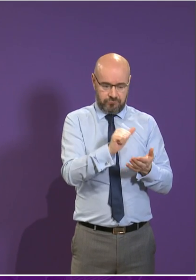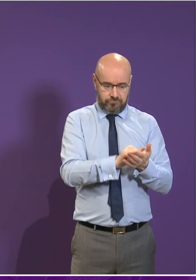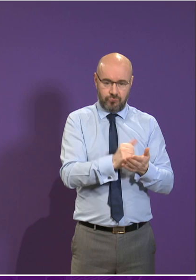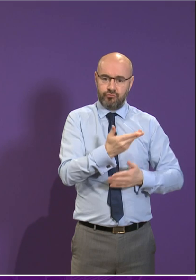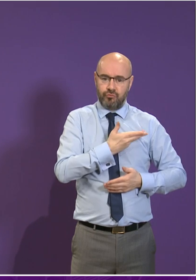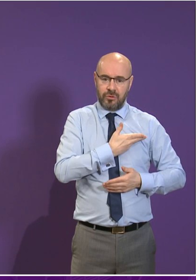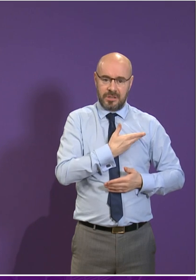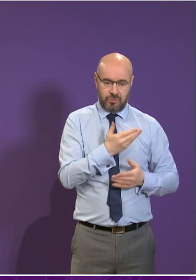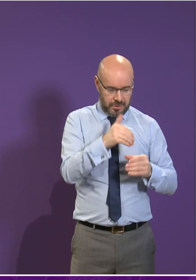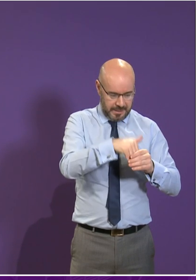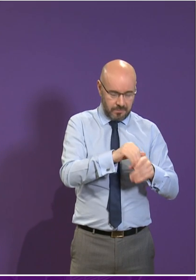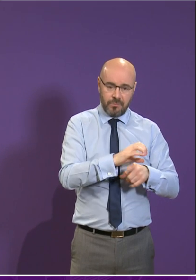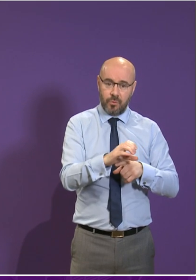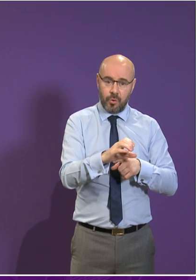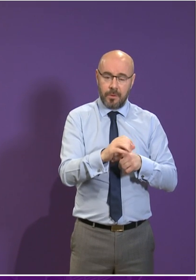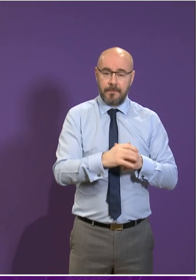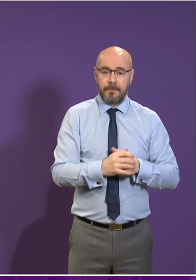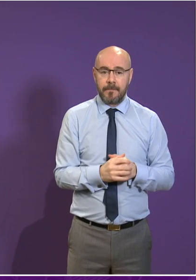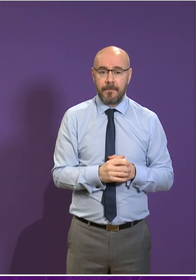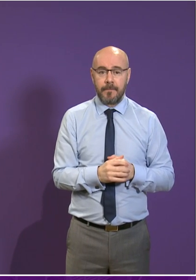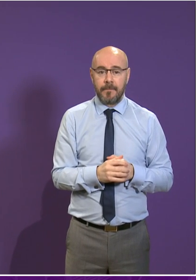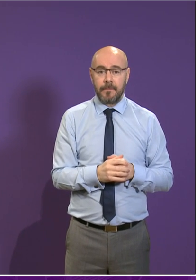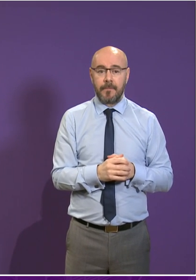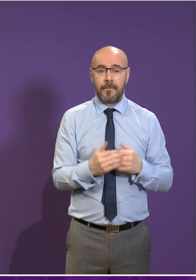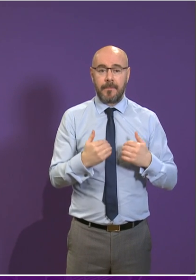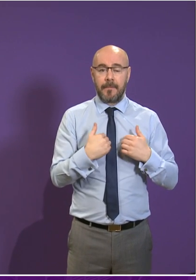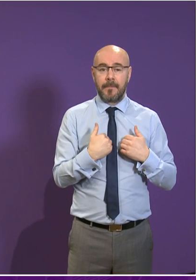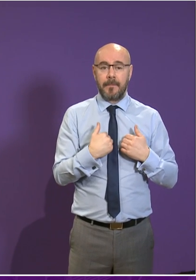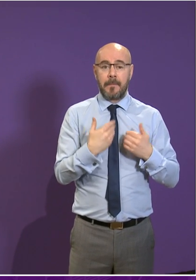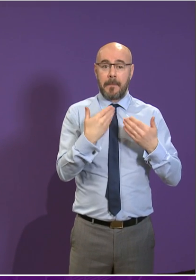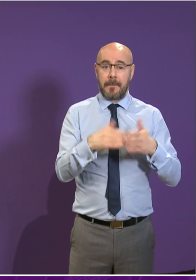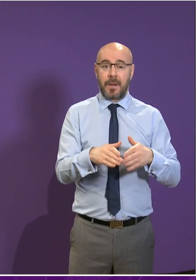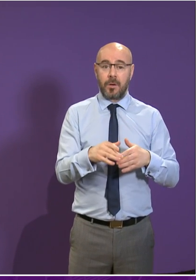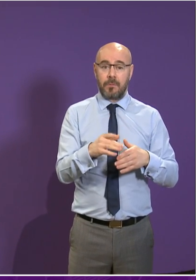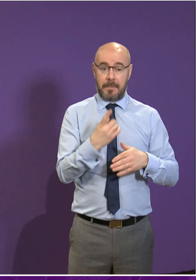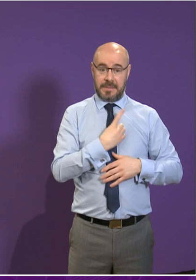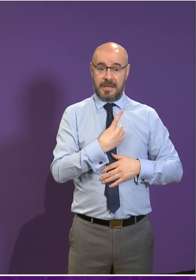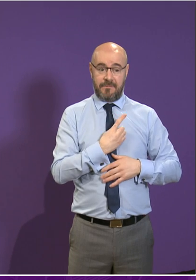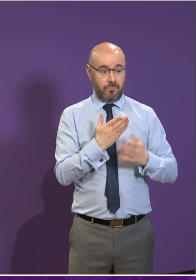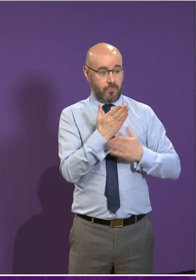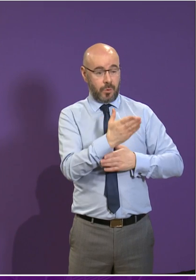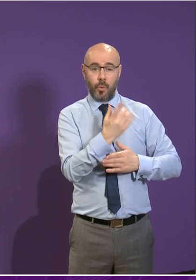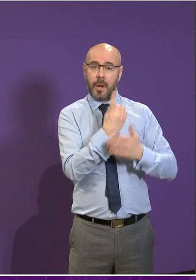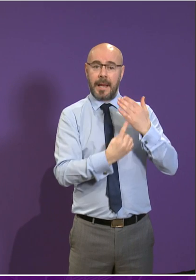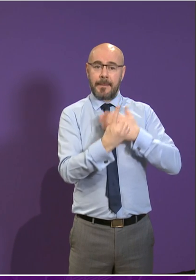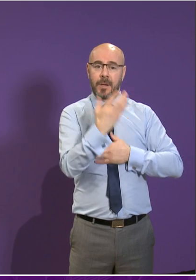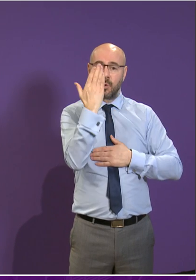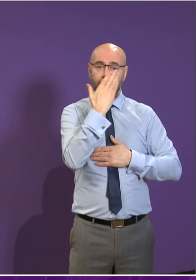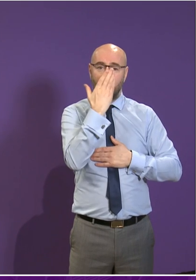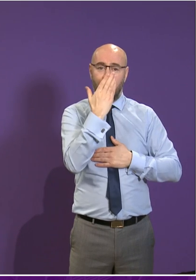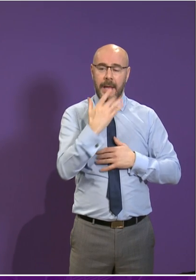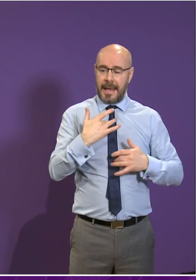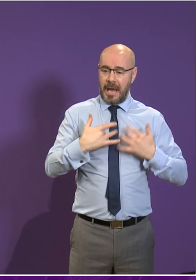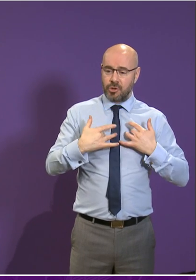I mean, I suppose I declare interest, but I did happen to go to an independent school. I mean, I was interested with Fiona's comment